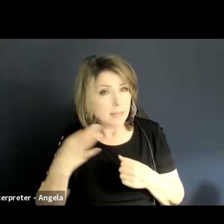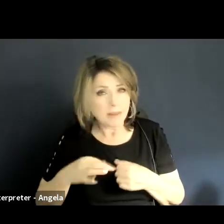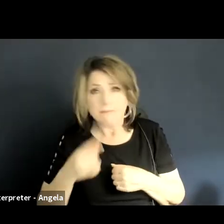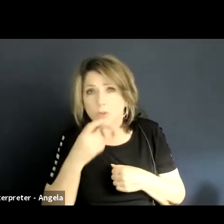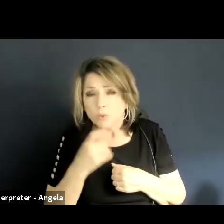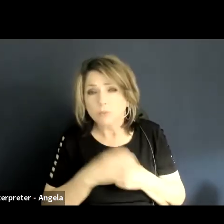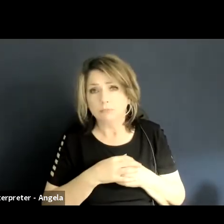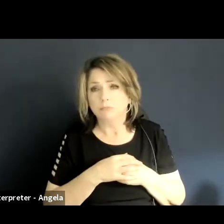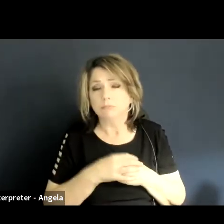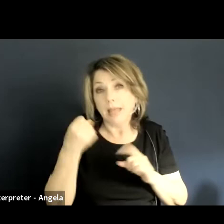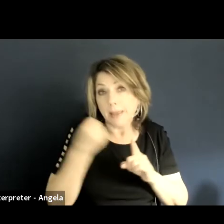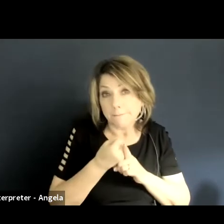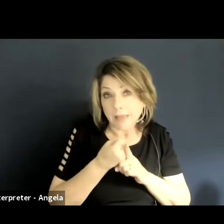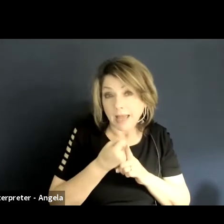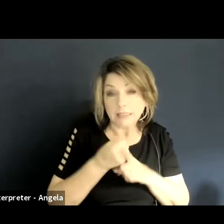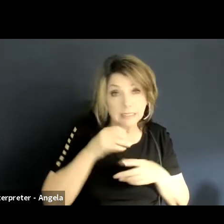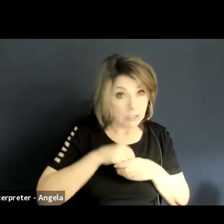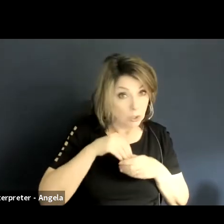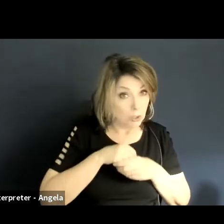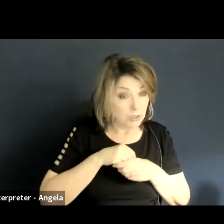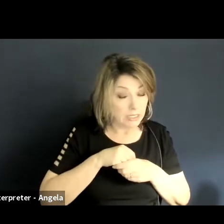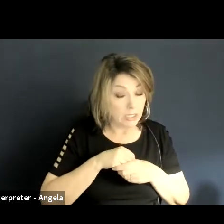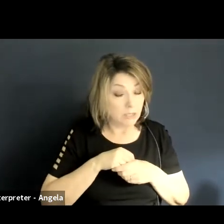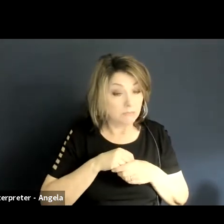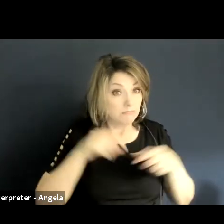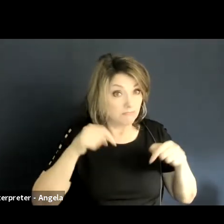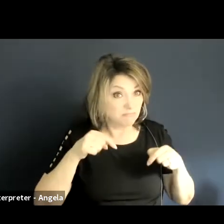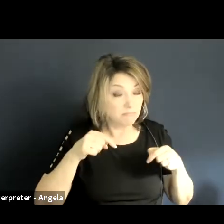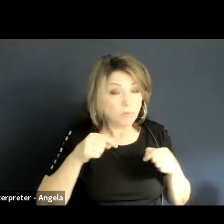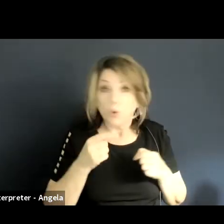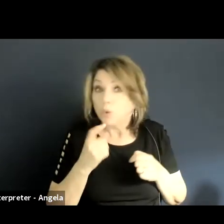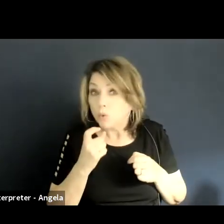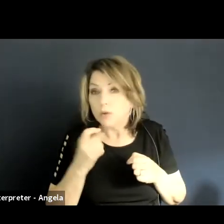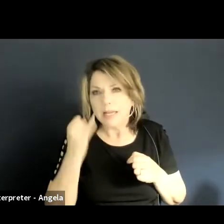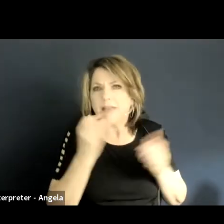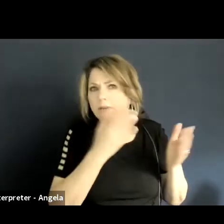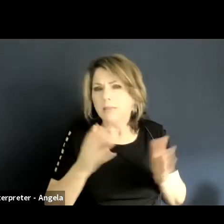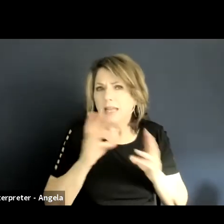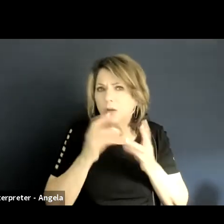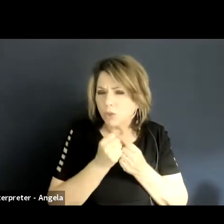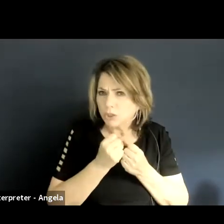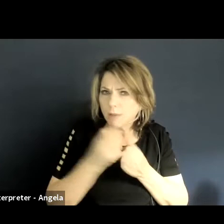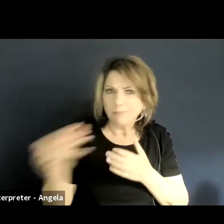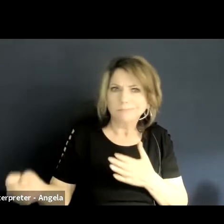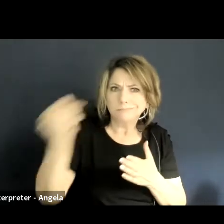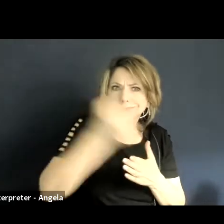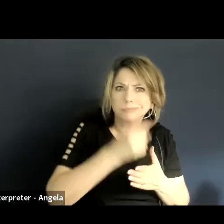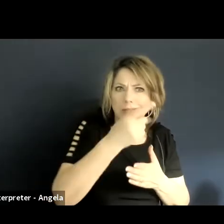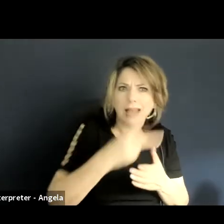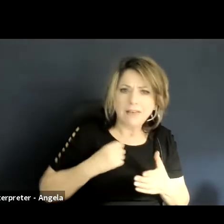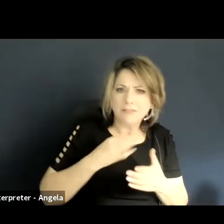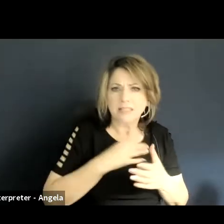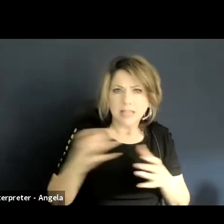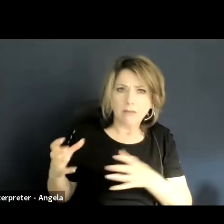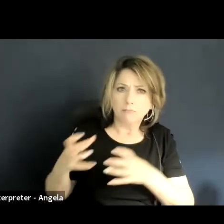it impact internally? So if you're planning a workshop, are you going to take half the staff to do it? And how will that